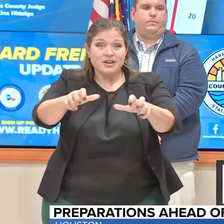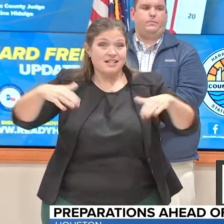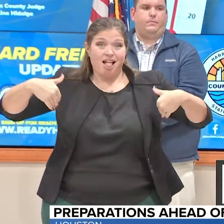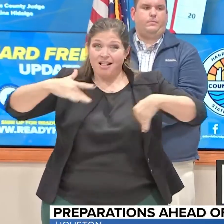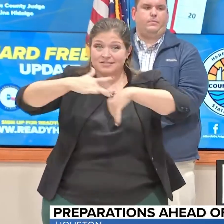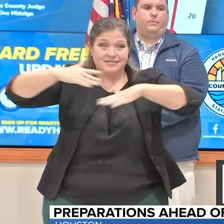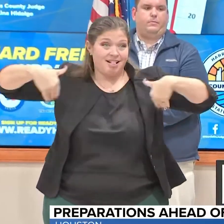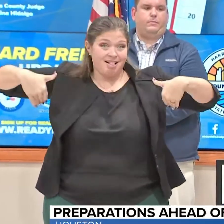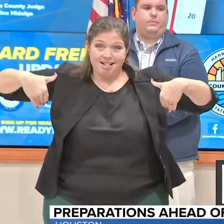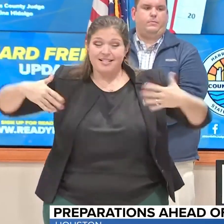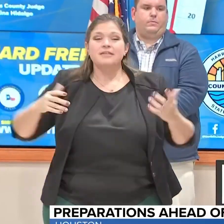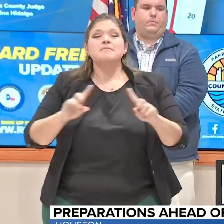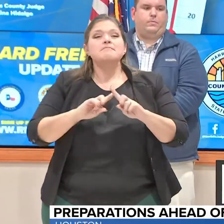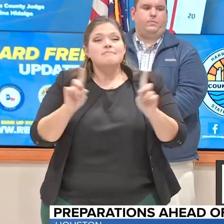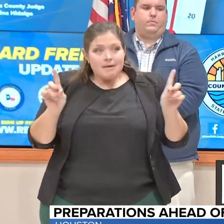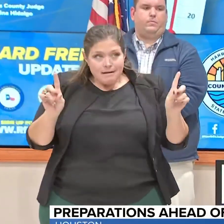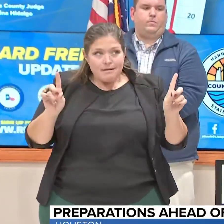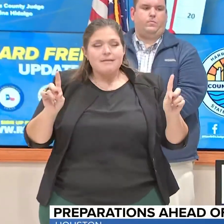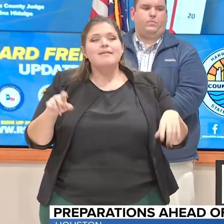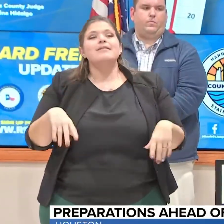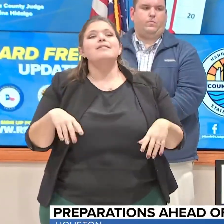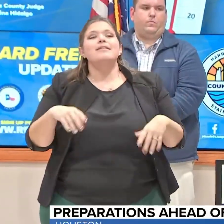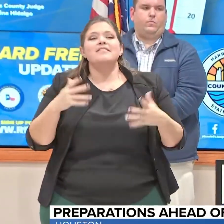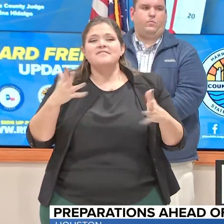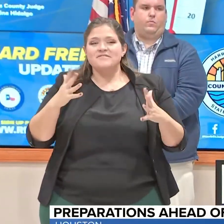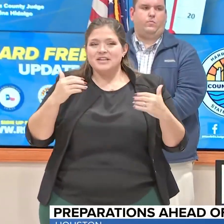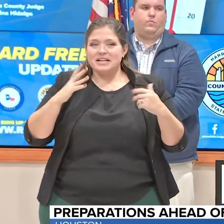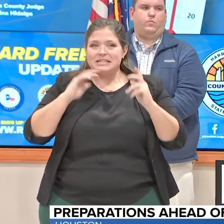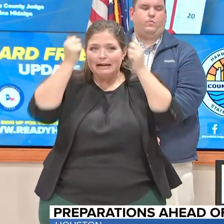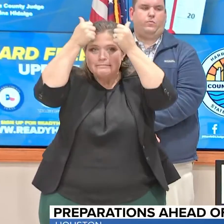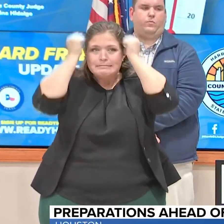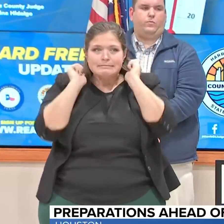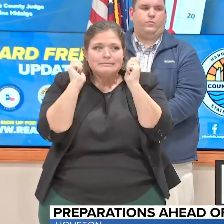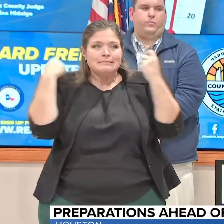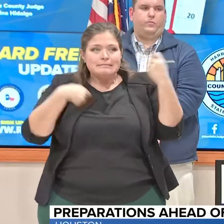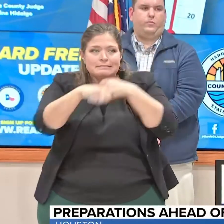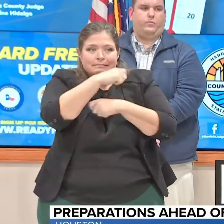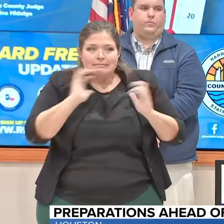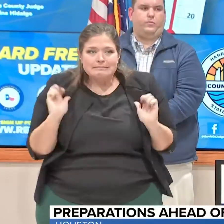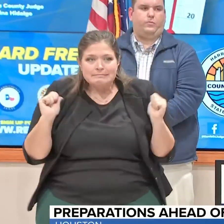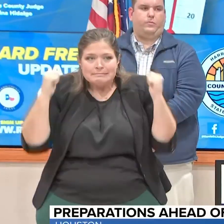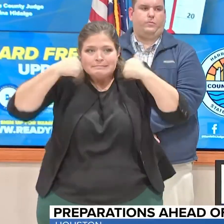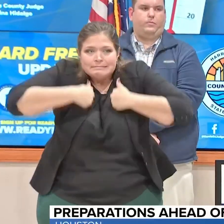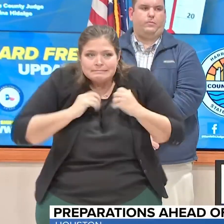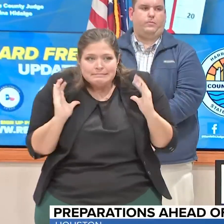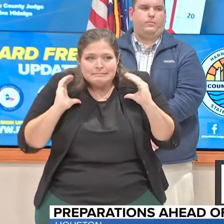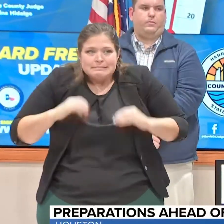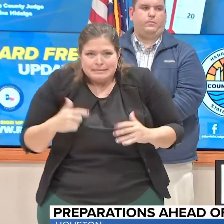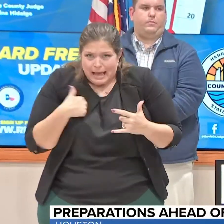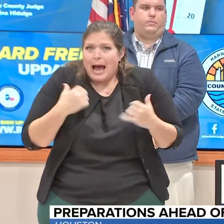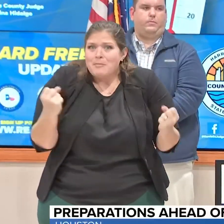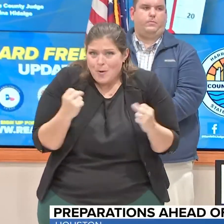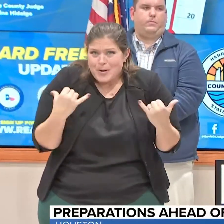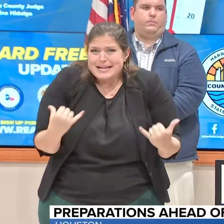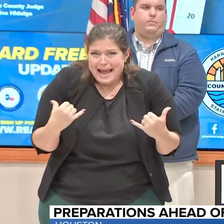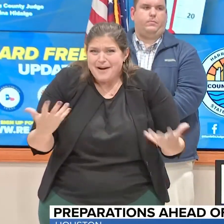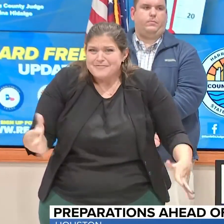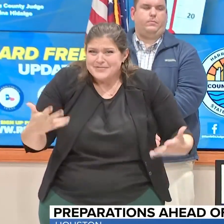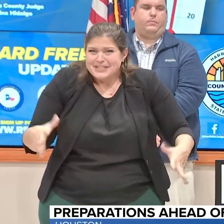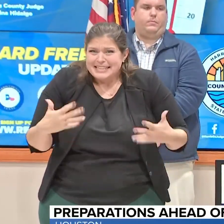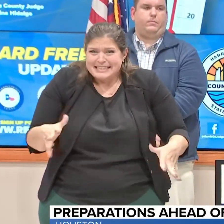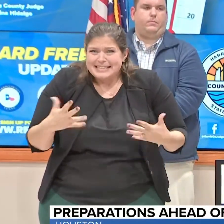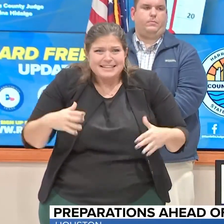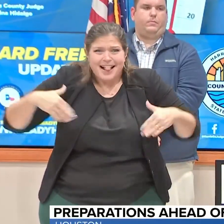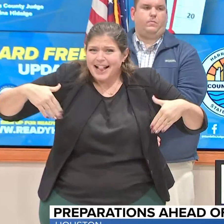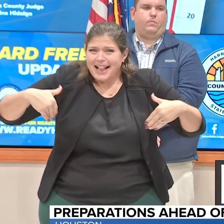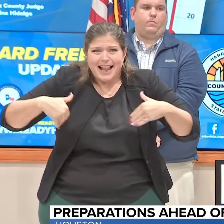come. But I got my cap, my scarf, my overcoat. I'm cold right now.